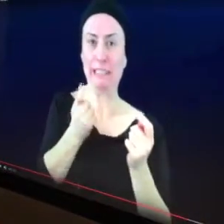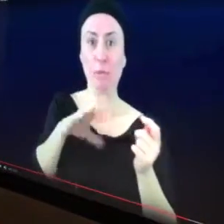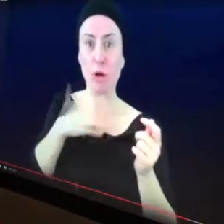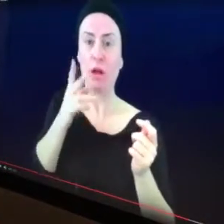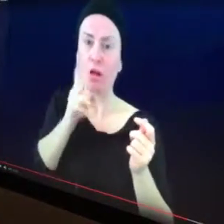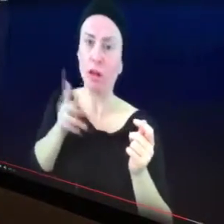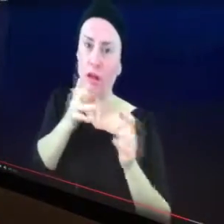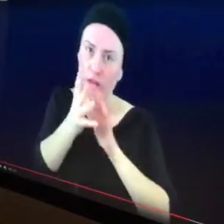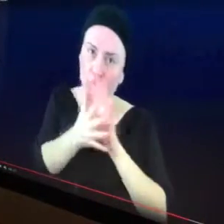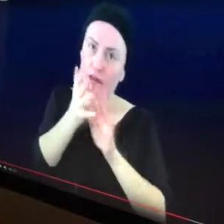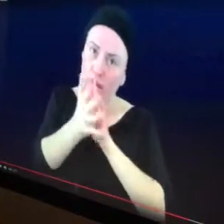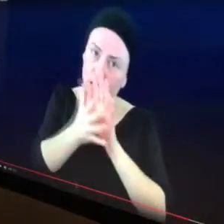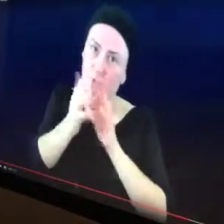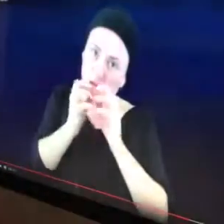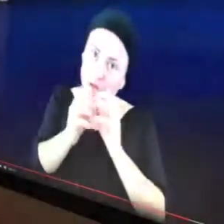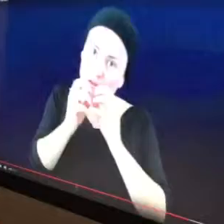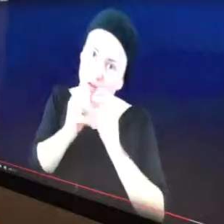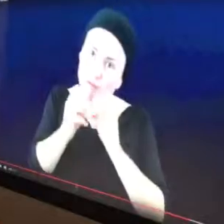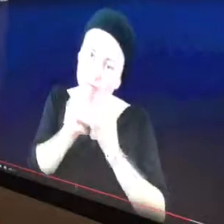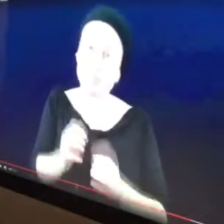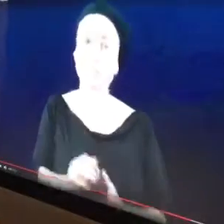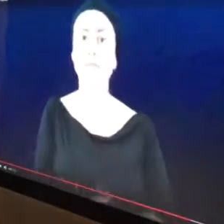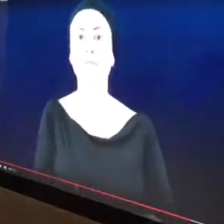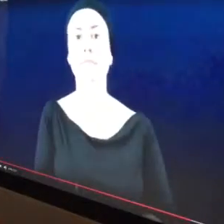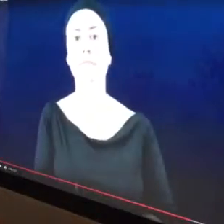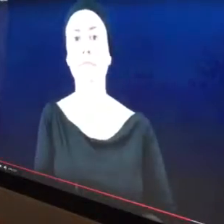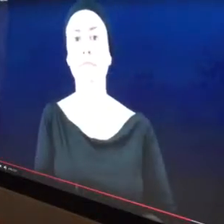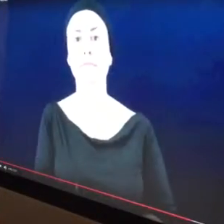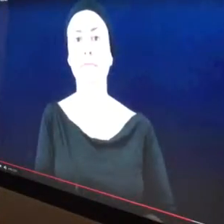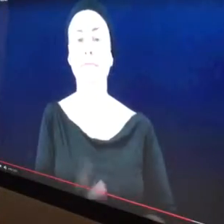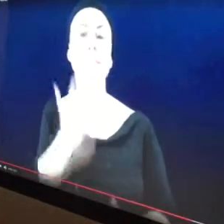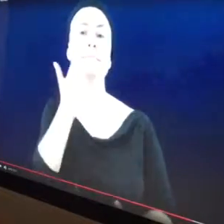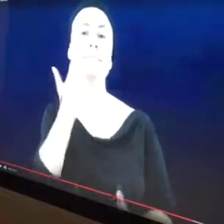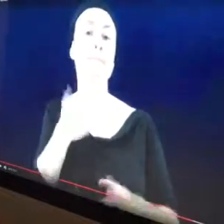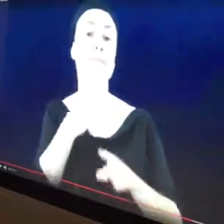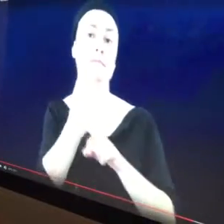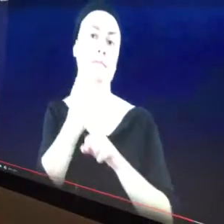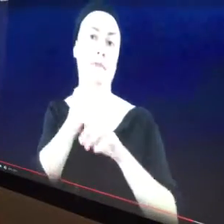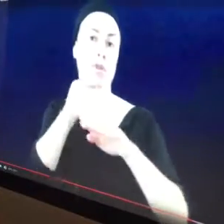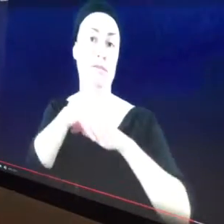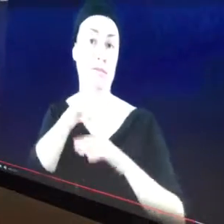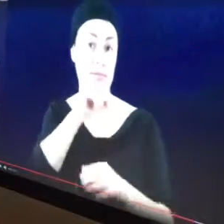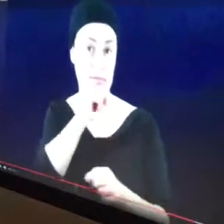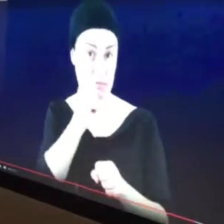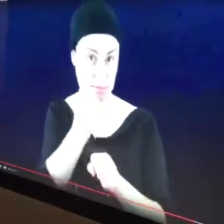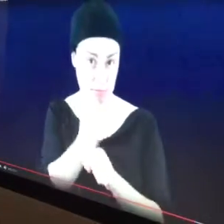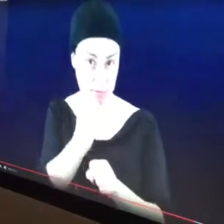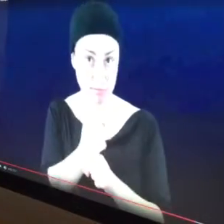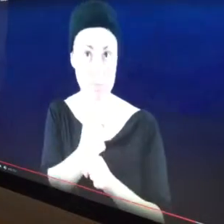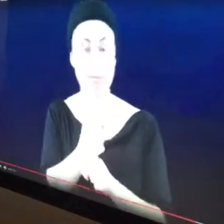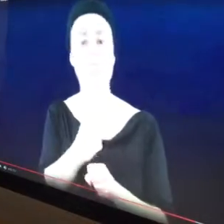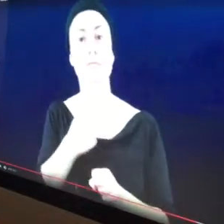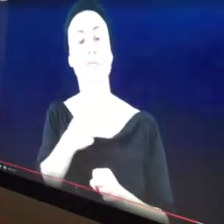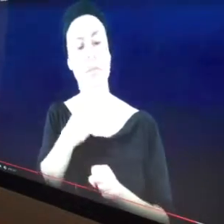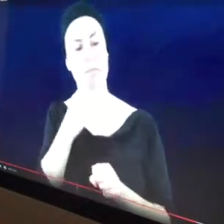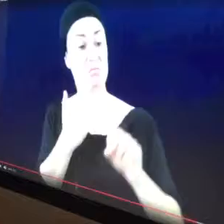placed in arbitrary locations if there needs to be constant reference back to those particular things. Let's say, for example, if I'm talking